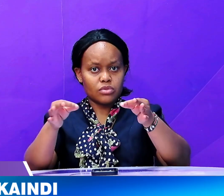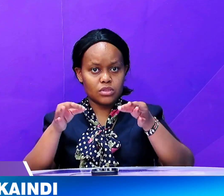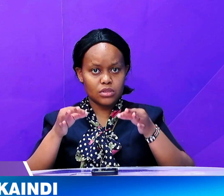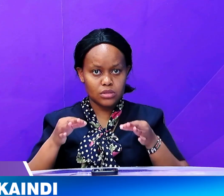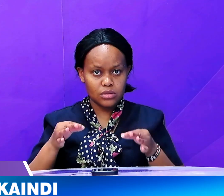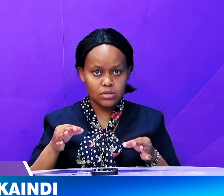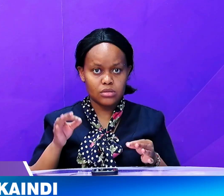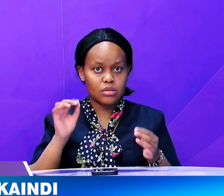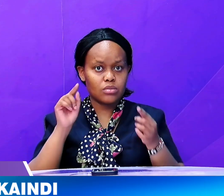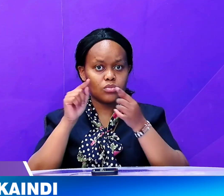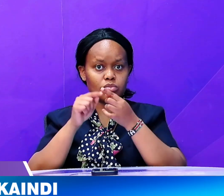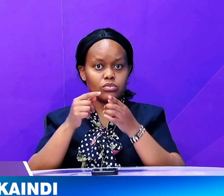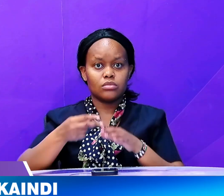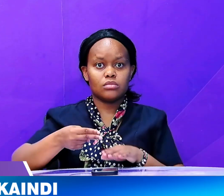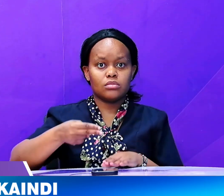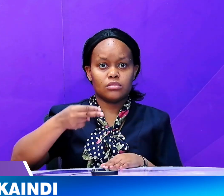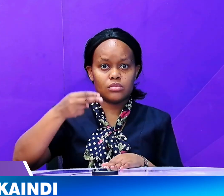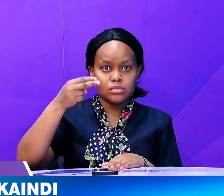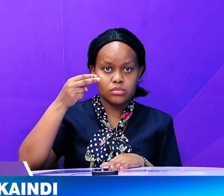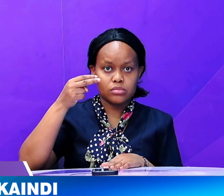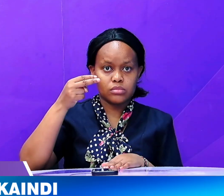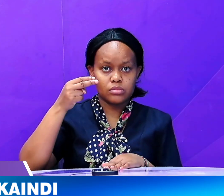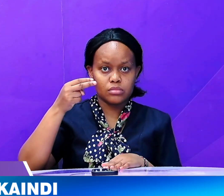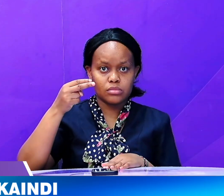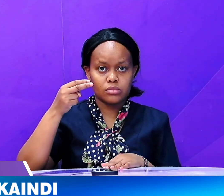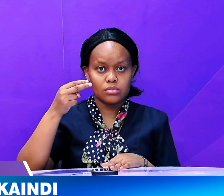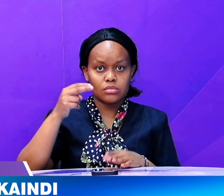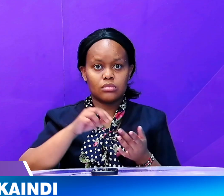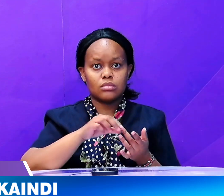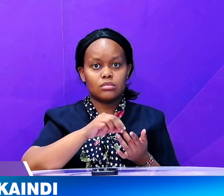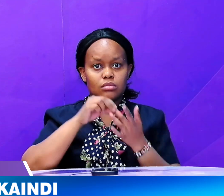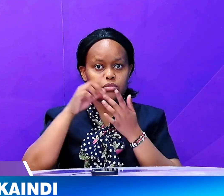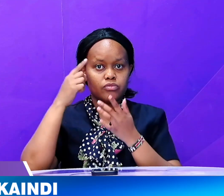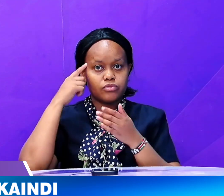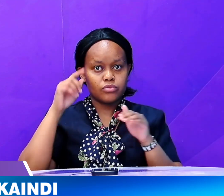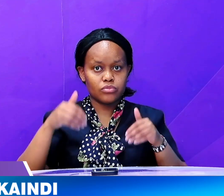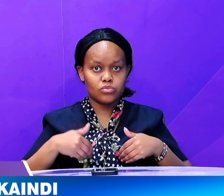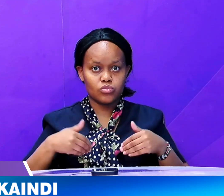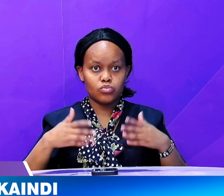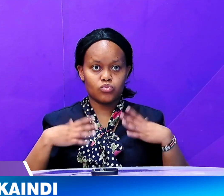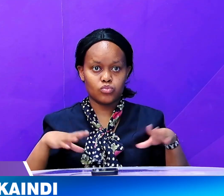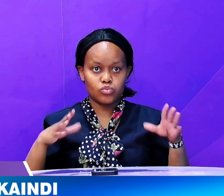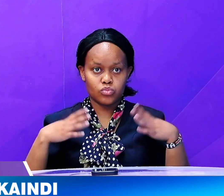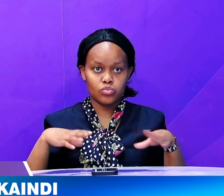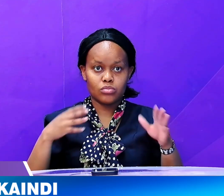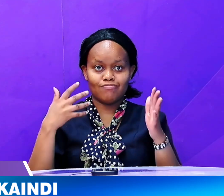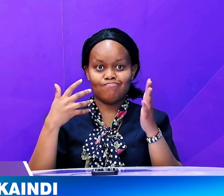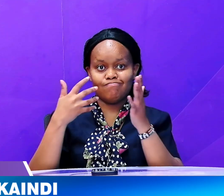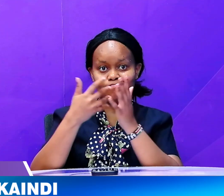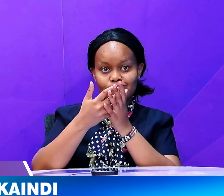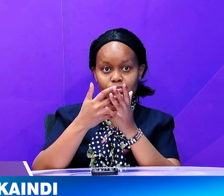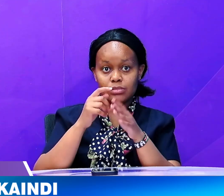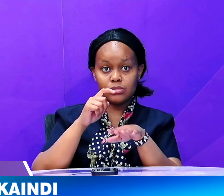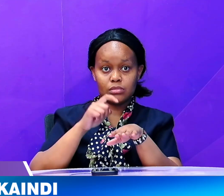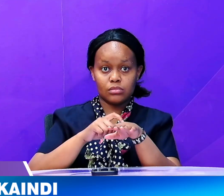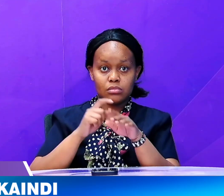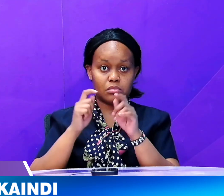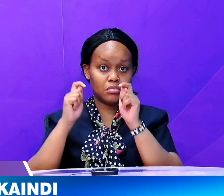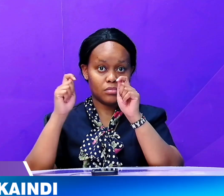required. He raised concerns that the current bail amount is too high, especially for young people arrested during